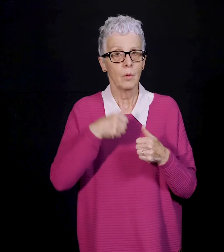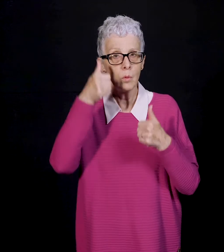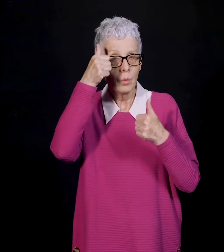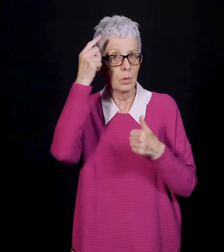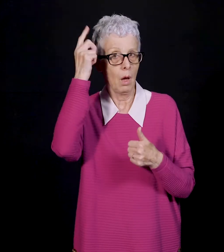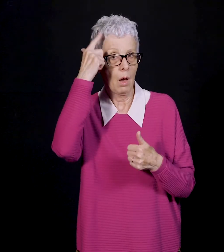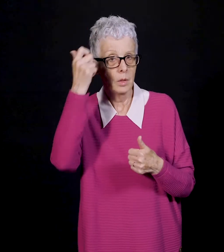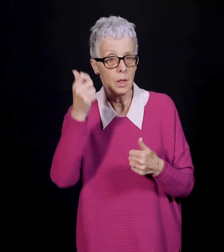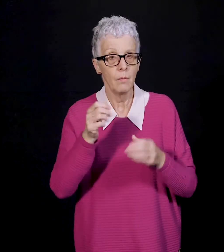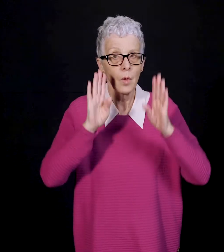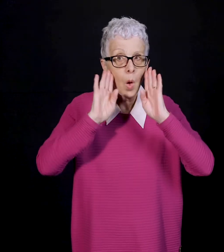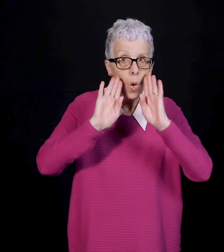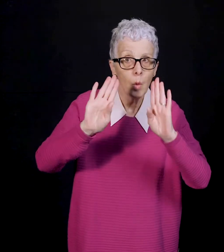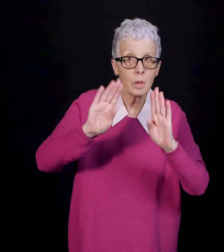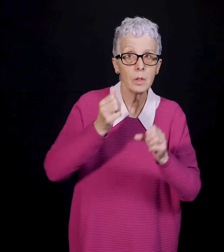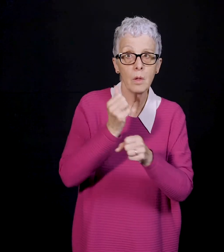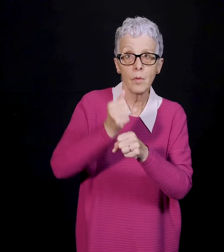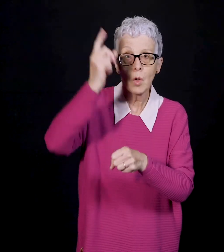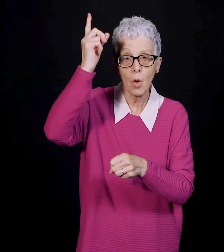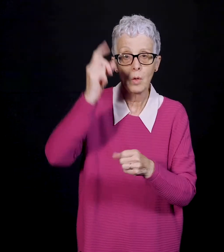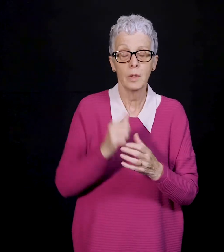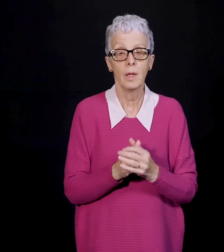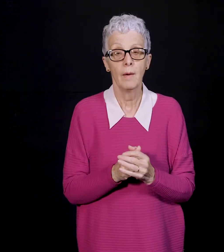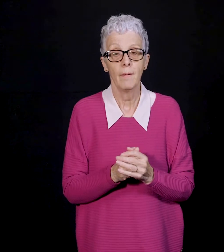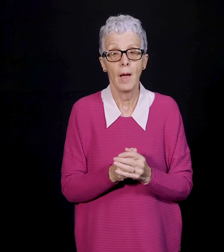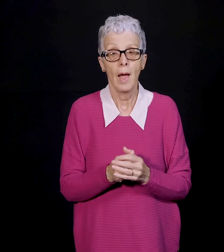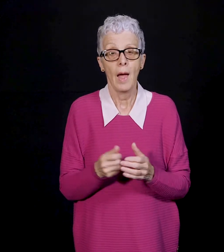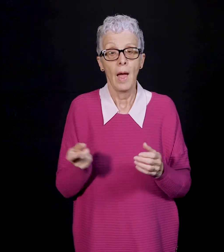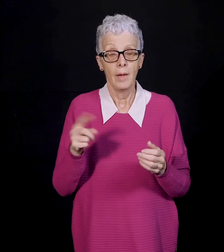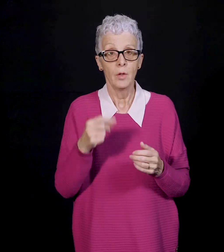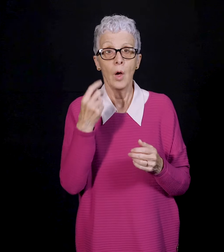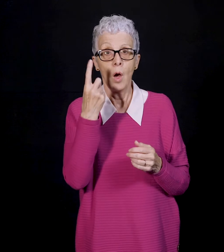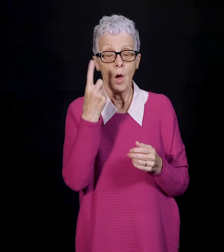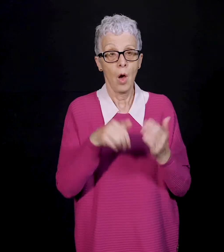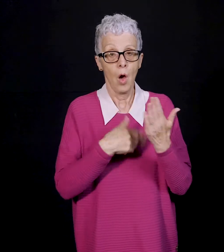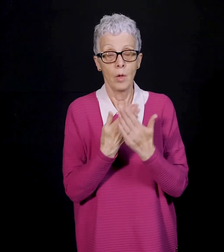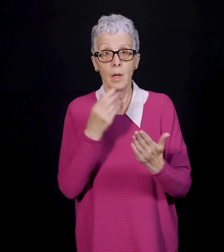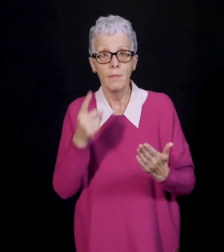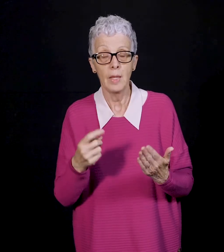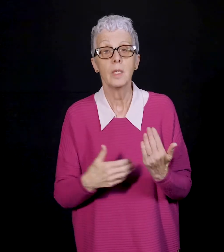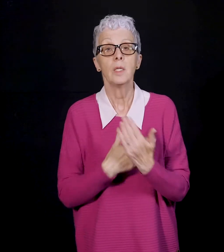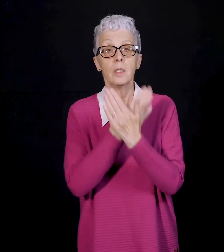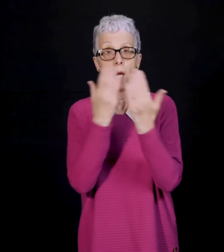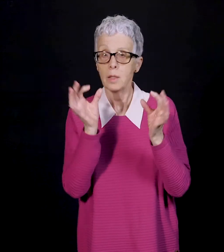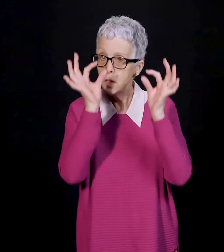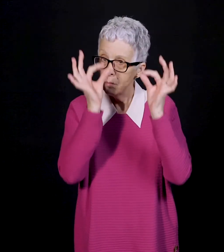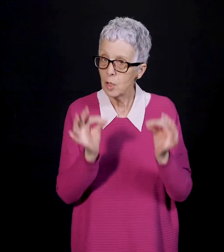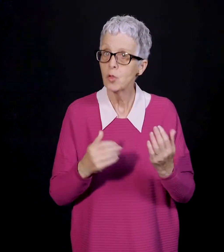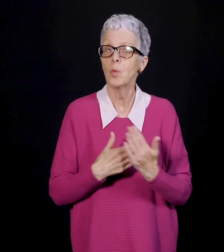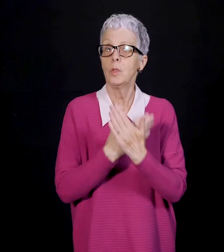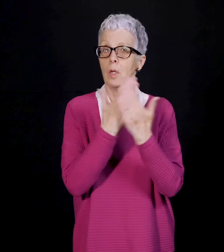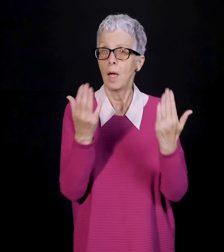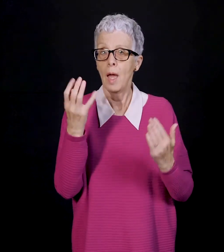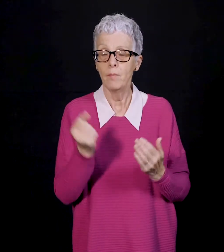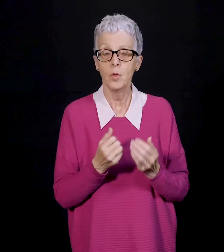of the holiness of God and the sinfulness of humanity and the fact that the two were irreconcilable outside of the shedding of innocent